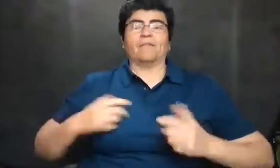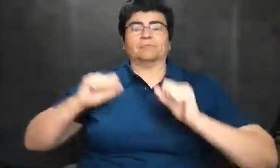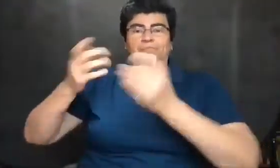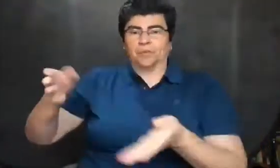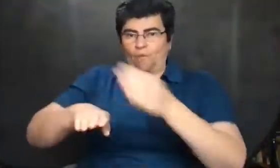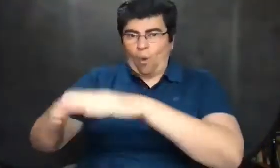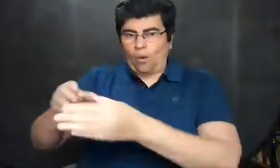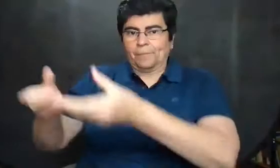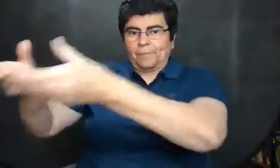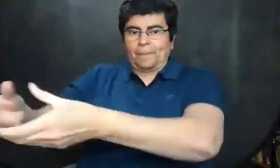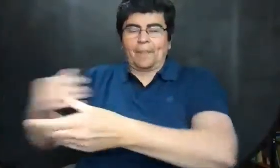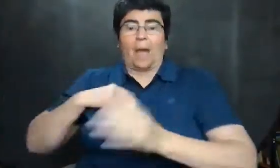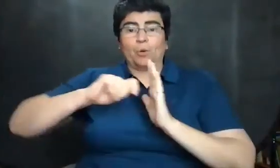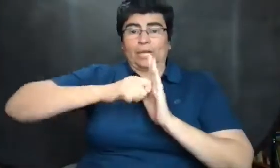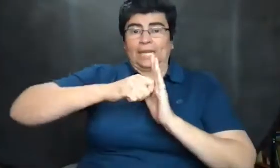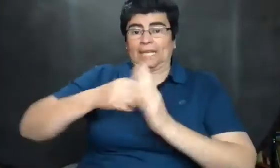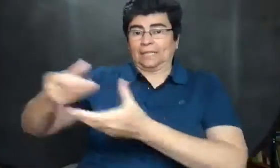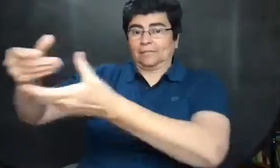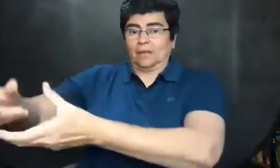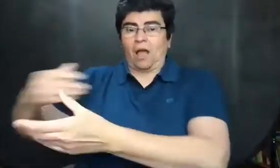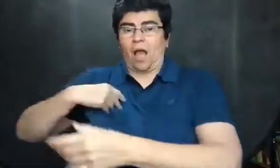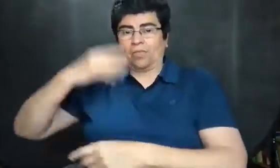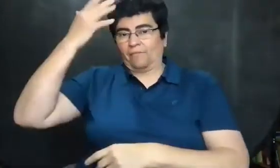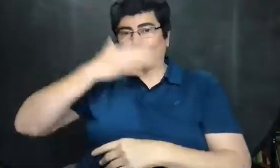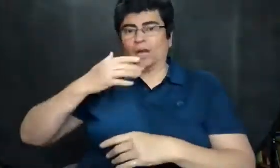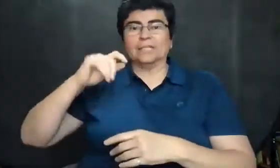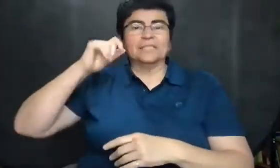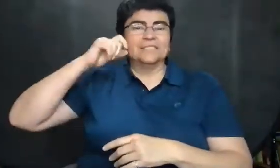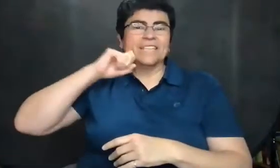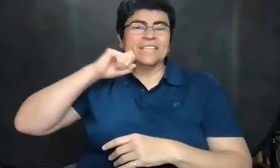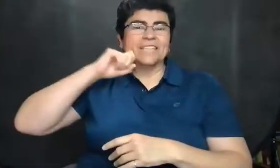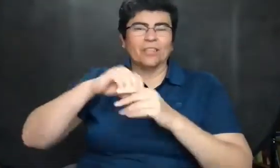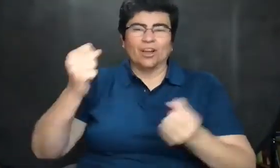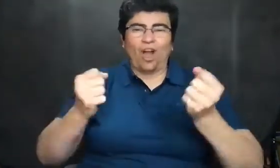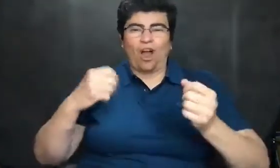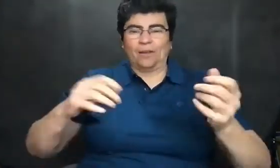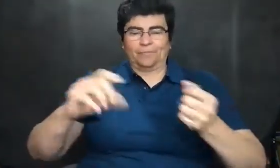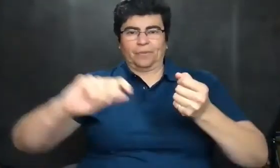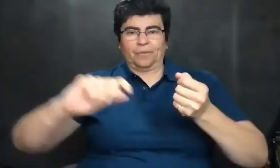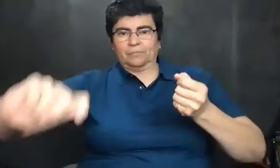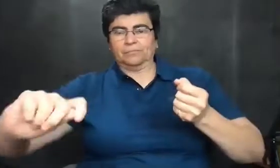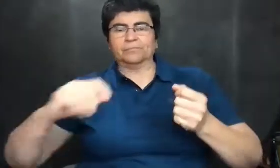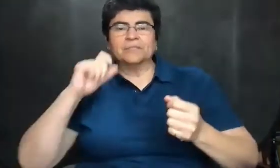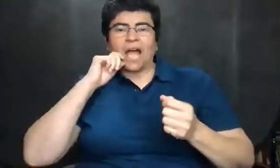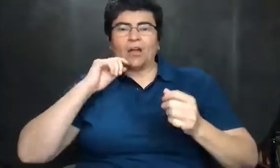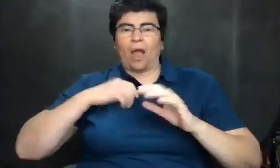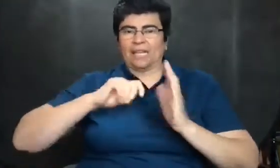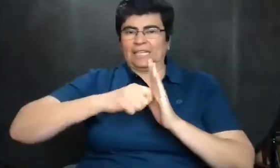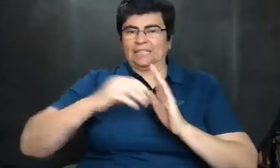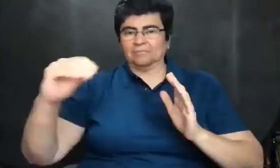put the keys on the front tire of the car. I don't know why I did that, but that's just the way I was at that time.